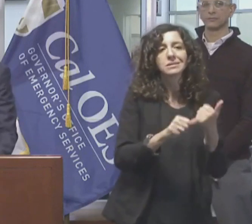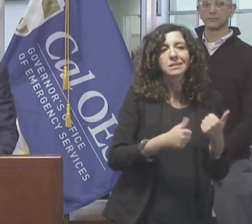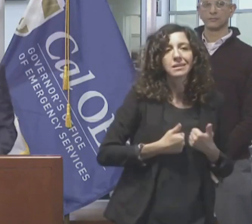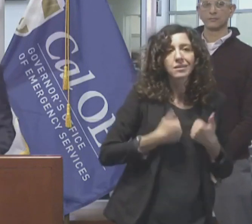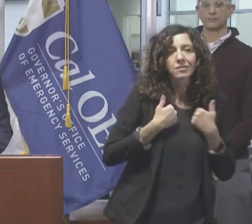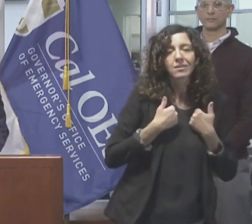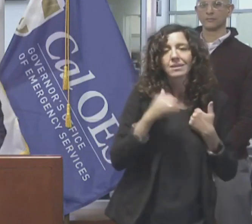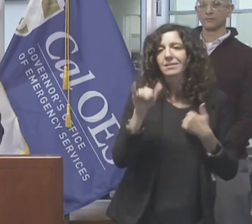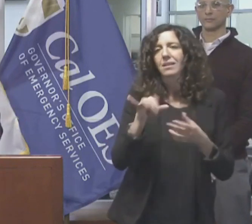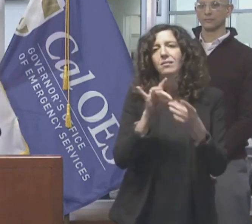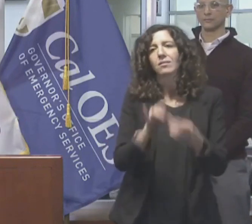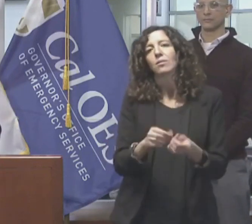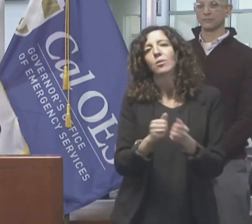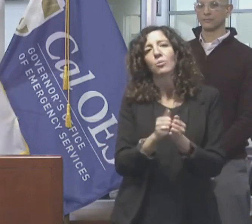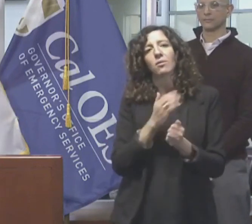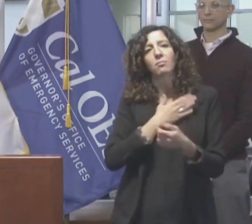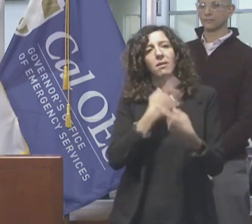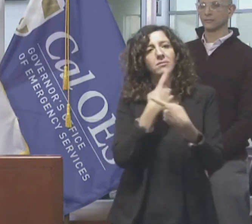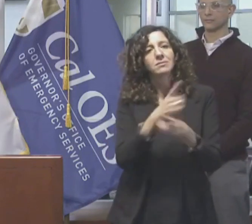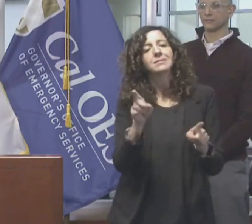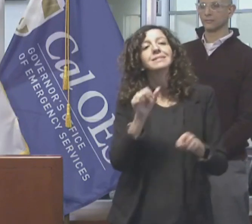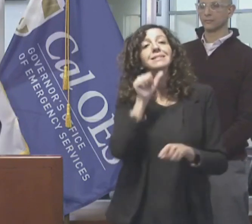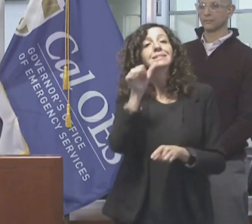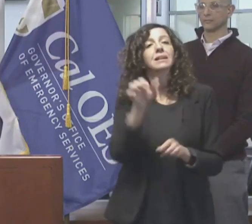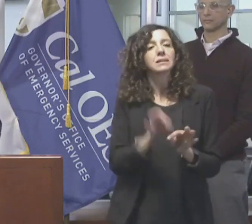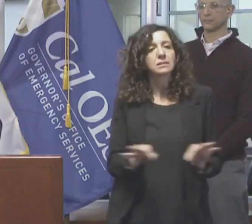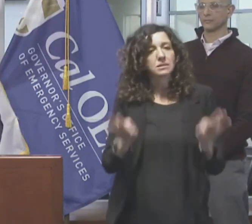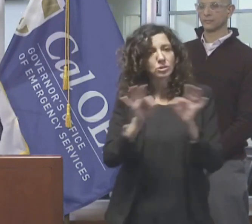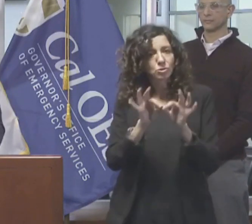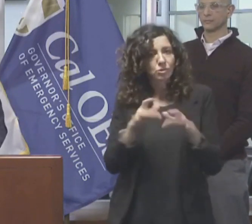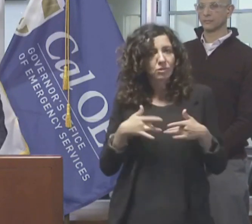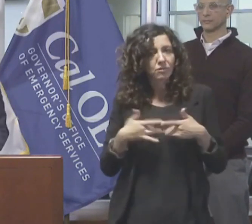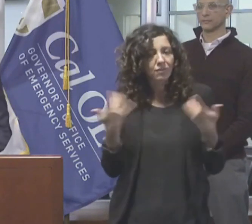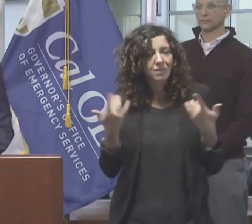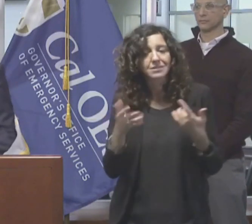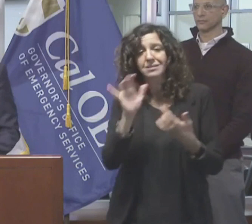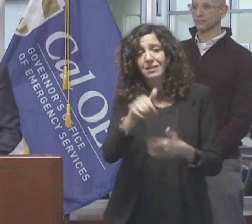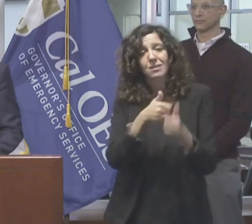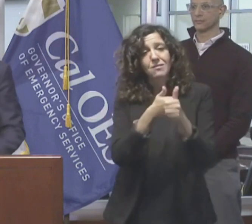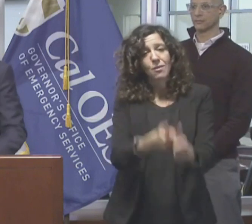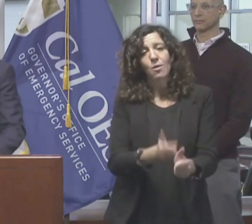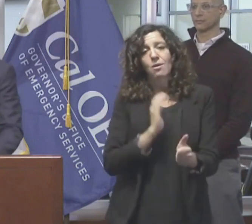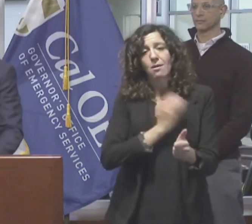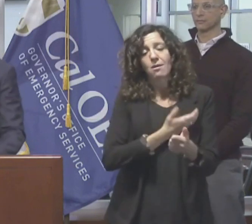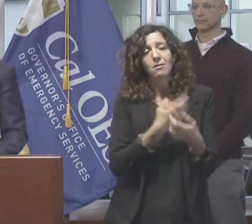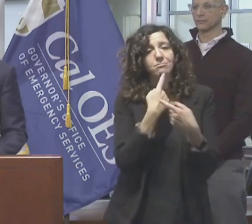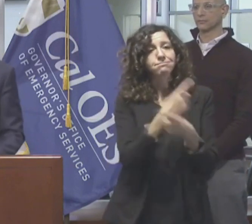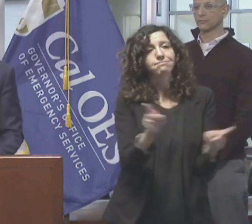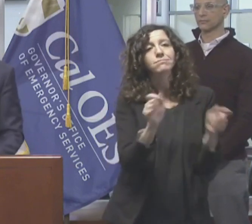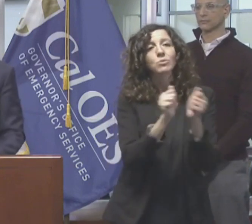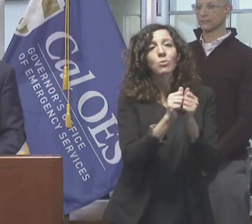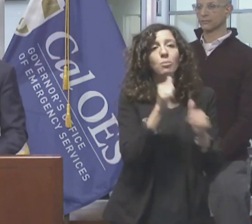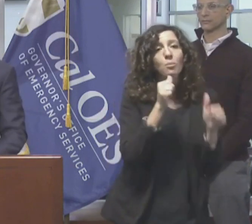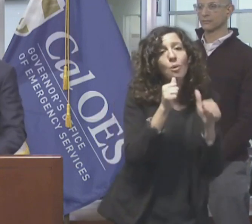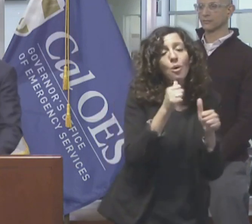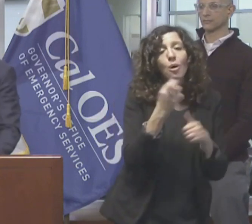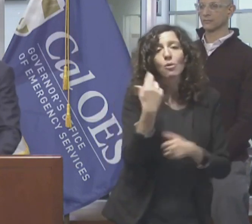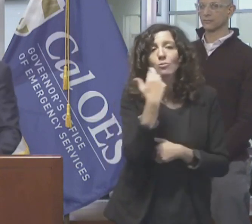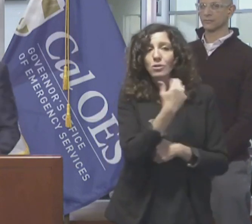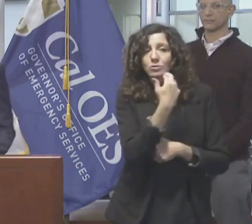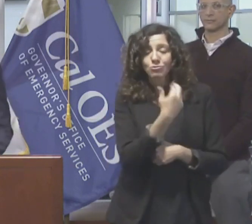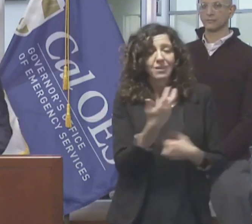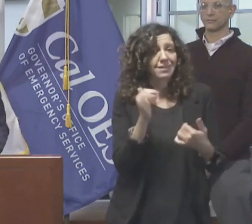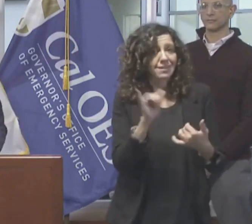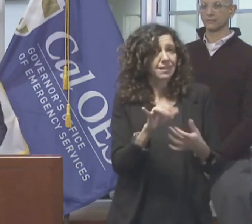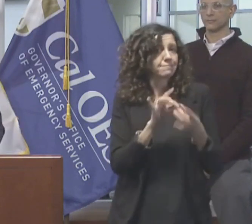with the guidance I put out on non-essential events, large-scale events, consistent with the guidance we're putting out on bars and restaurants, and consistent with the